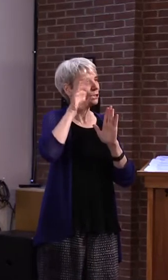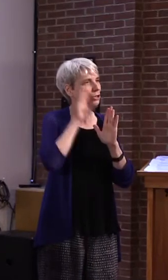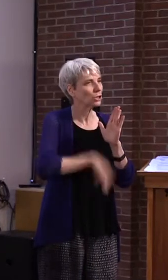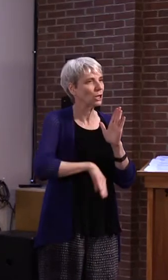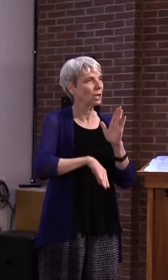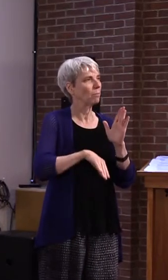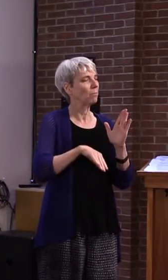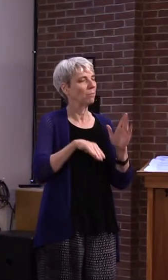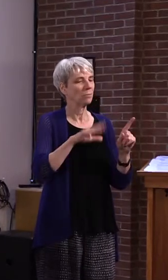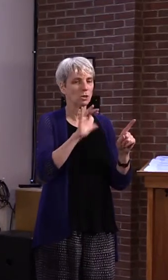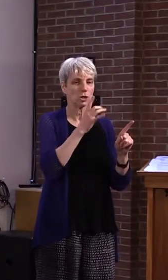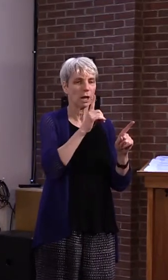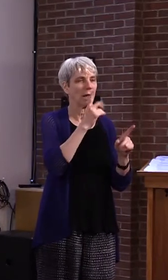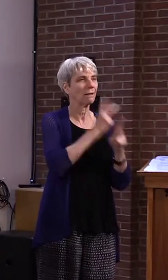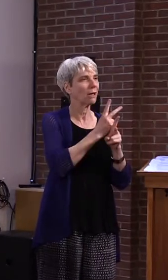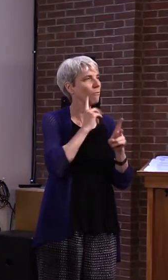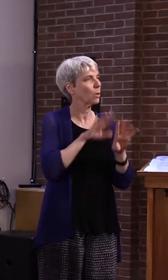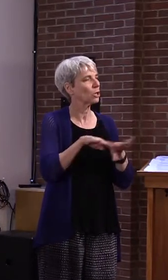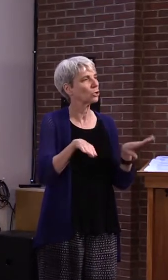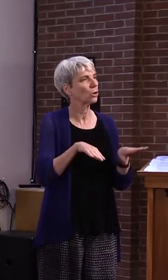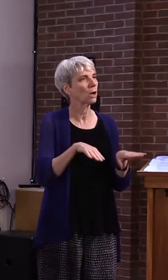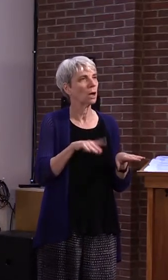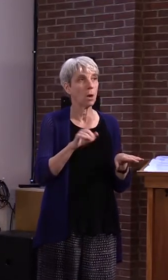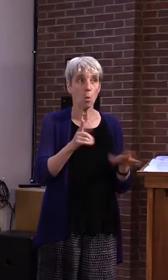because we definitely want to promote that, Lola.